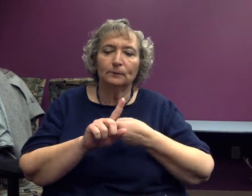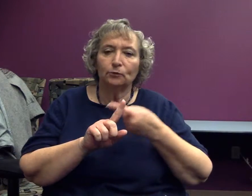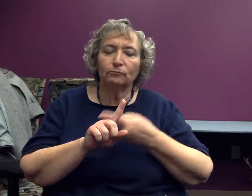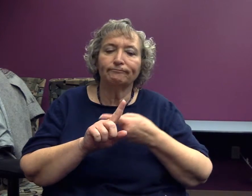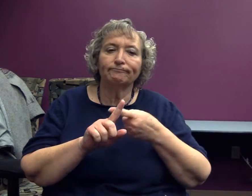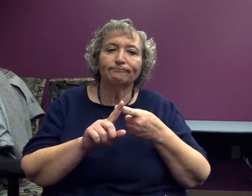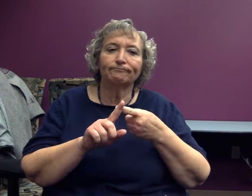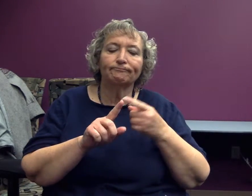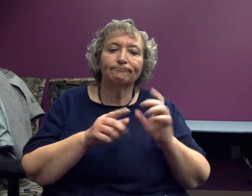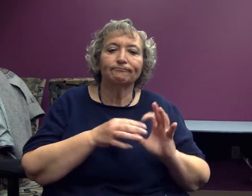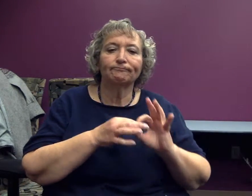is 80 degrees.